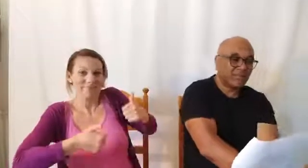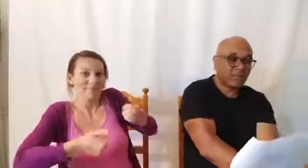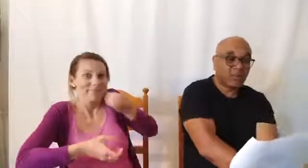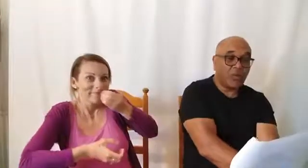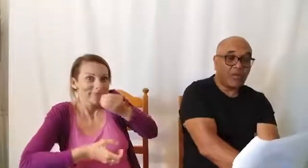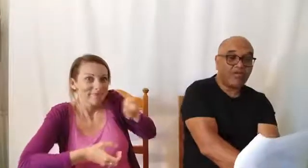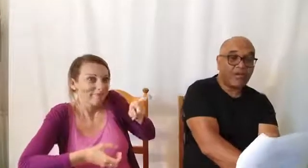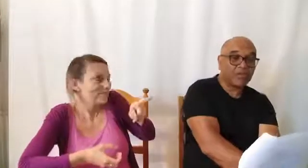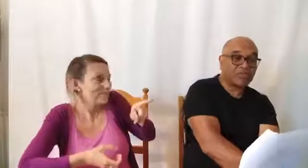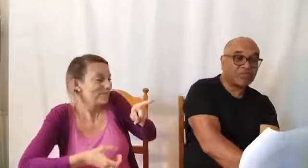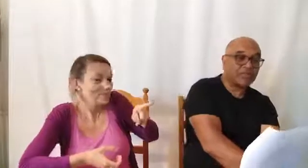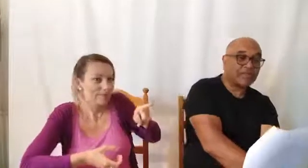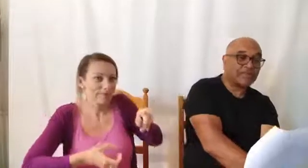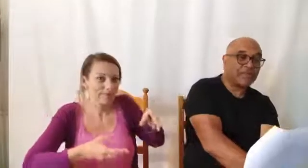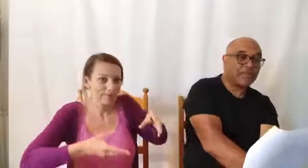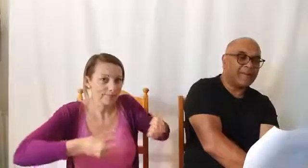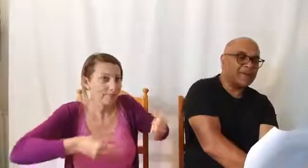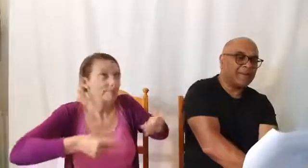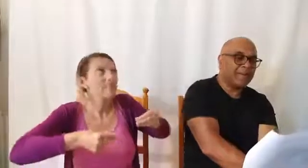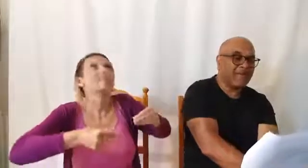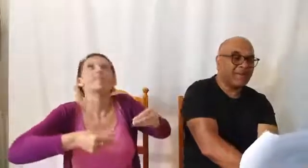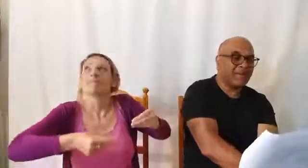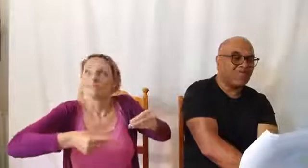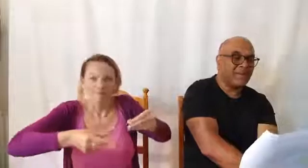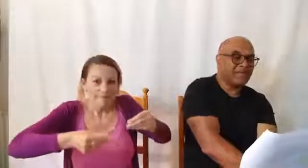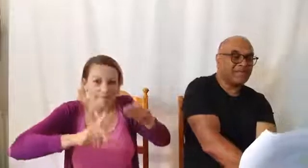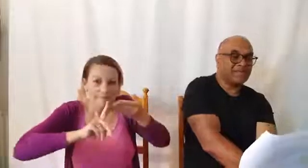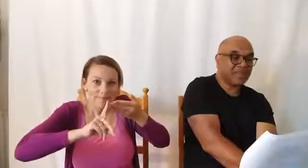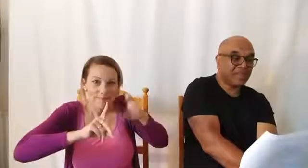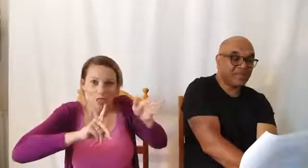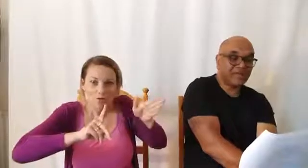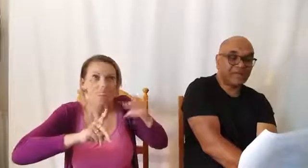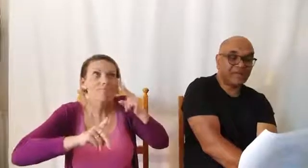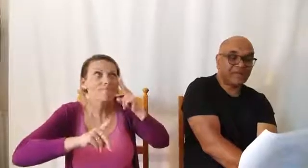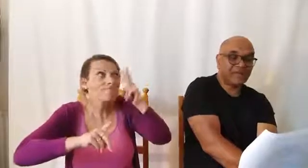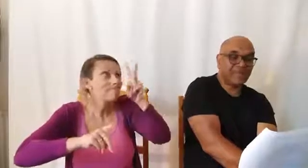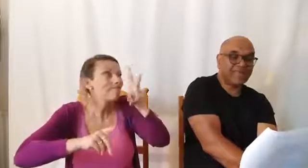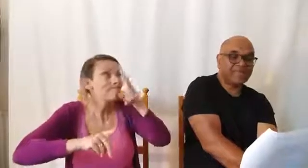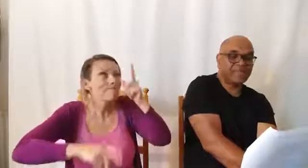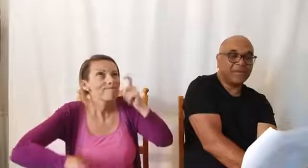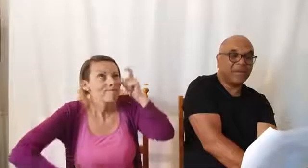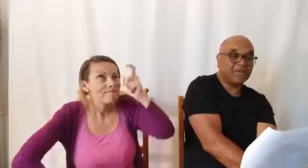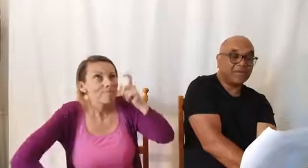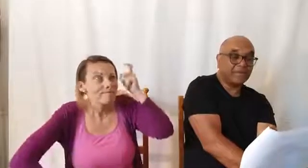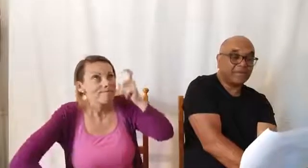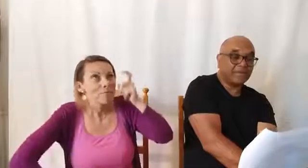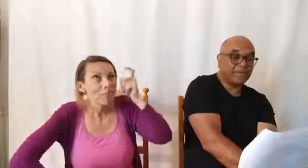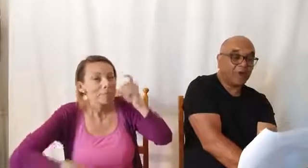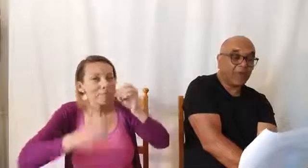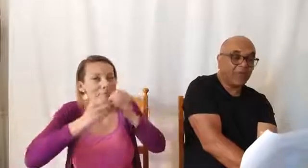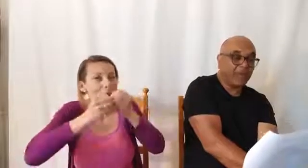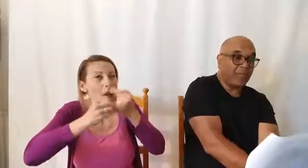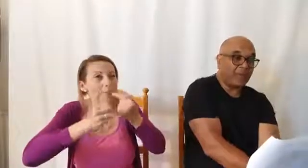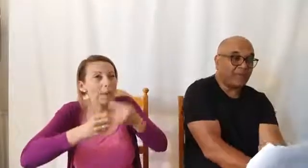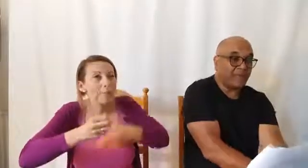While the crab was distracted, imagining Ben wrapped in seaweed, ready to be eaten, off Ben went as fast as his